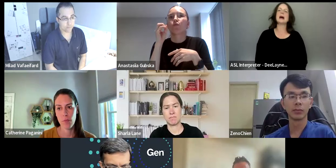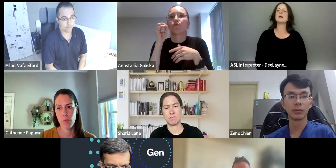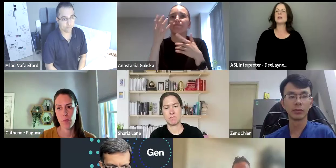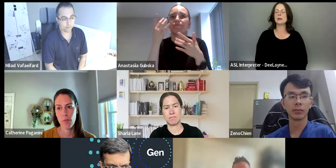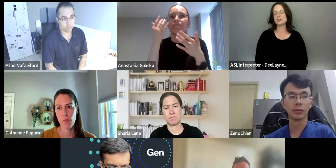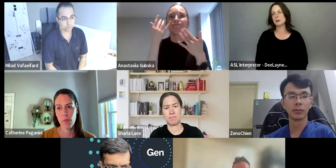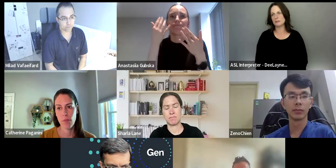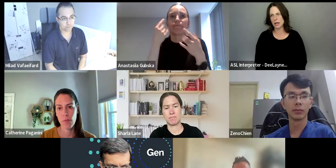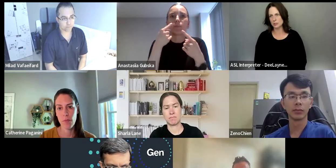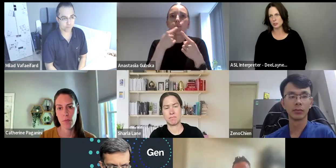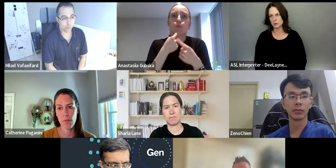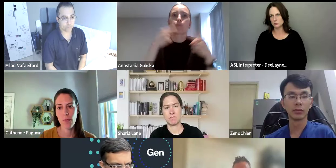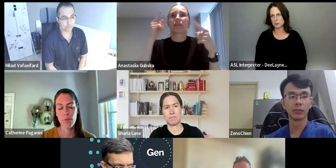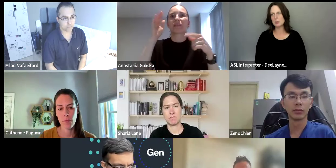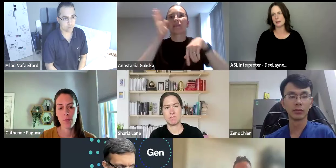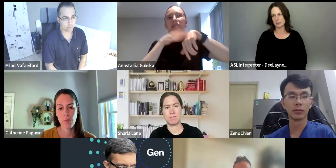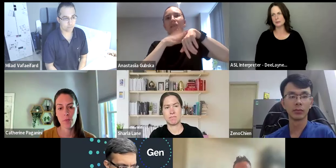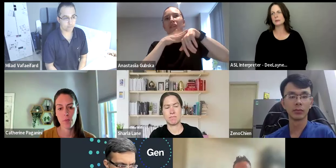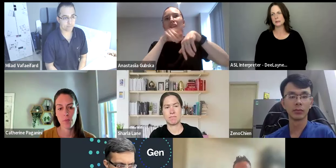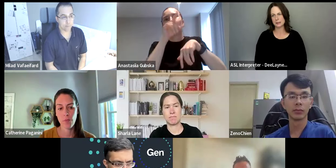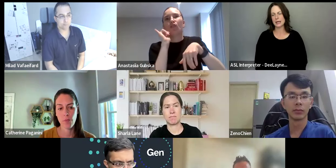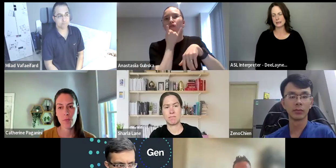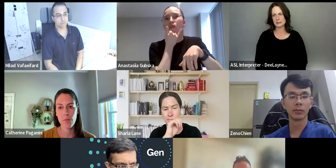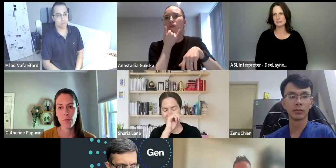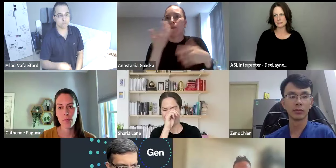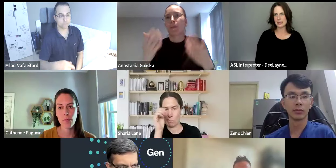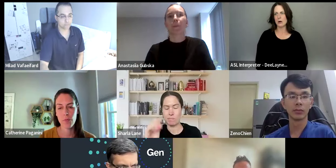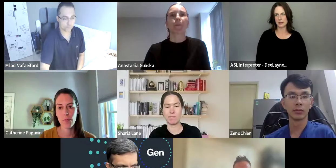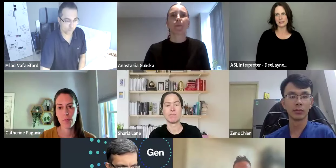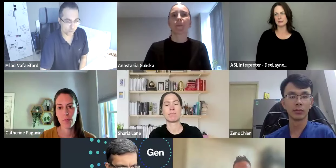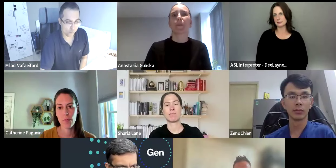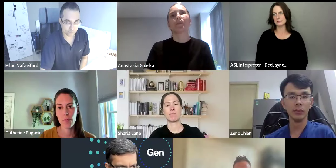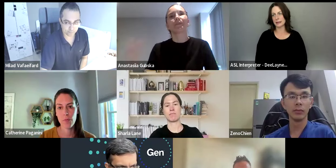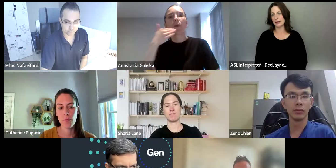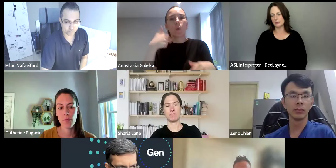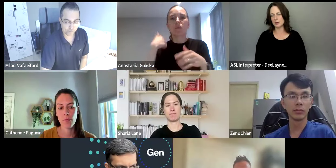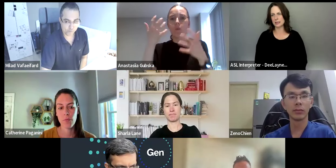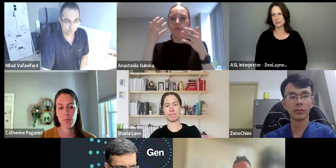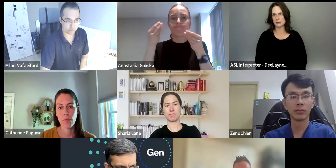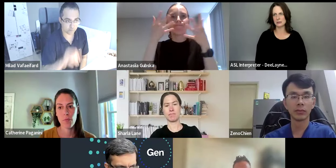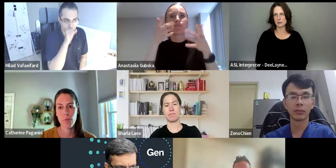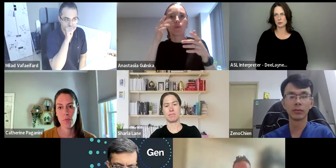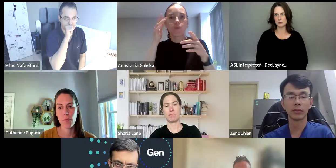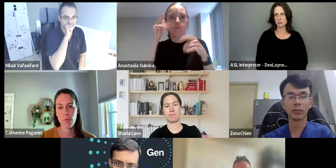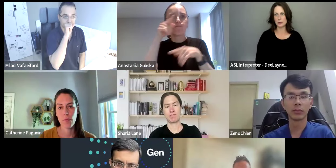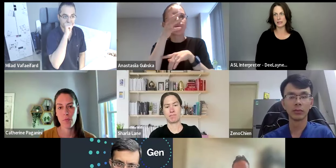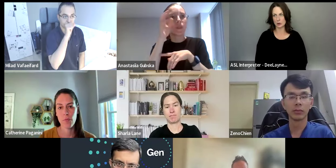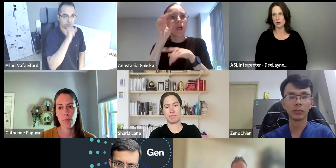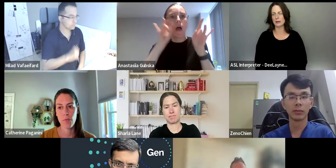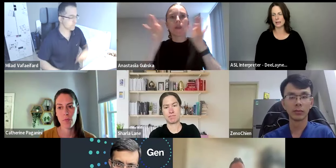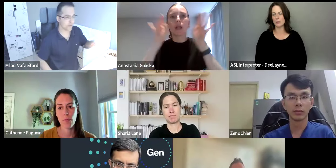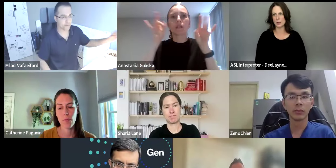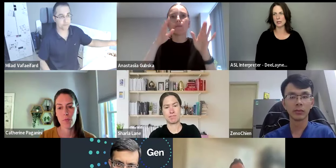I mean, I don't think we should be afraid to speak up and tell places like AWS that they're doing